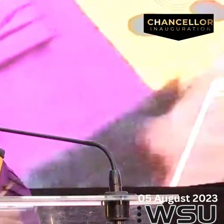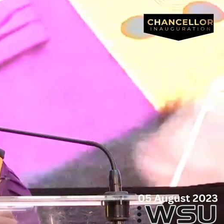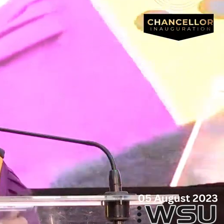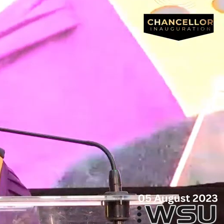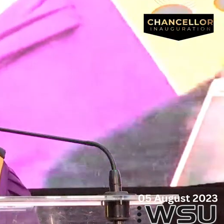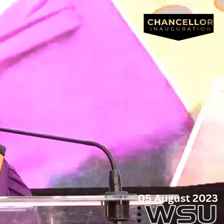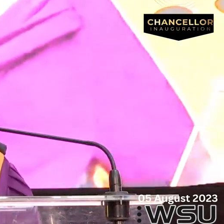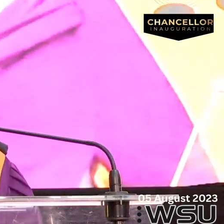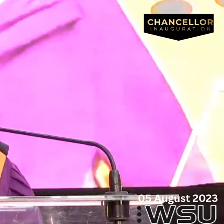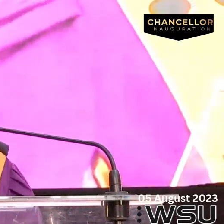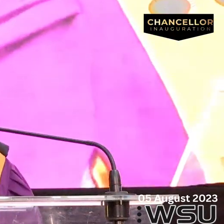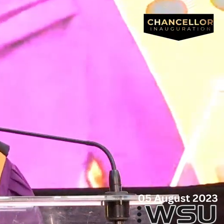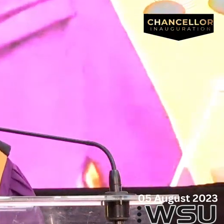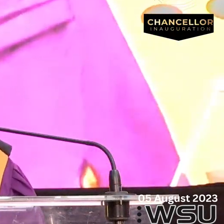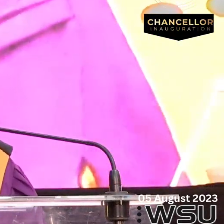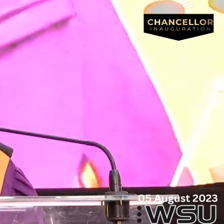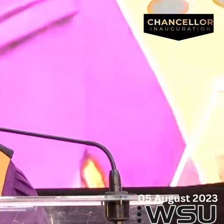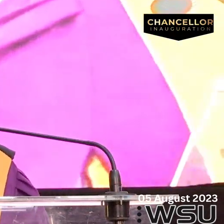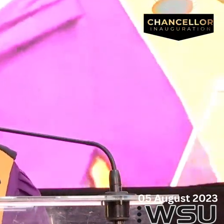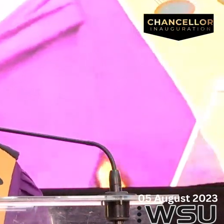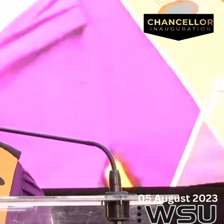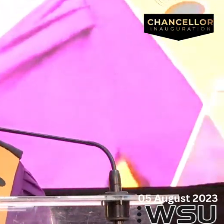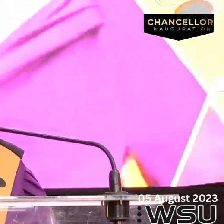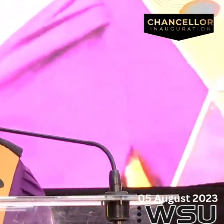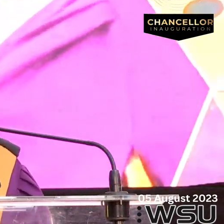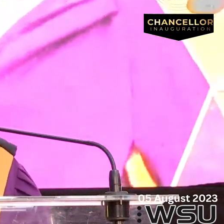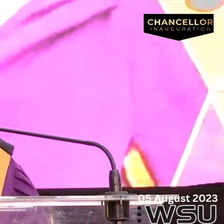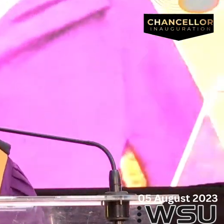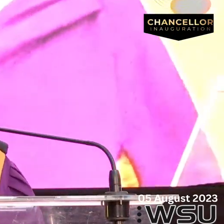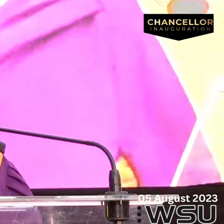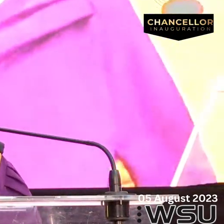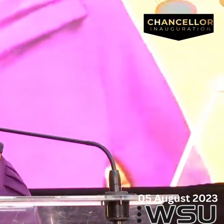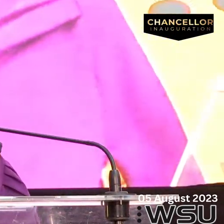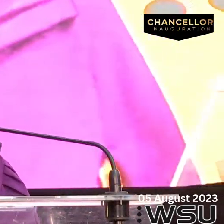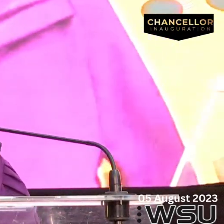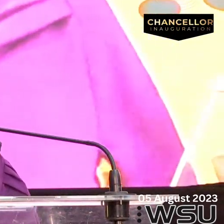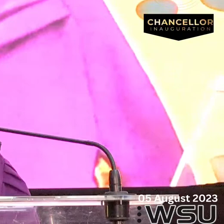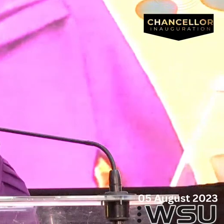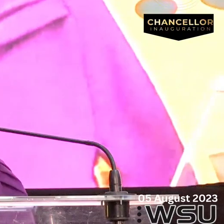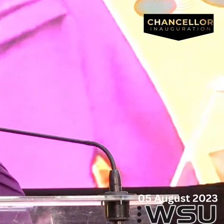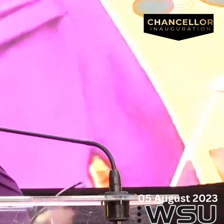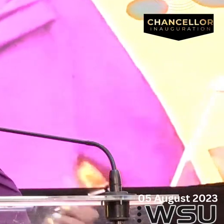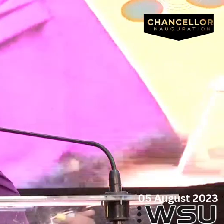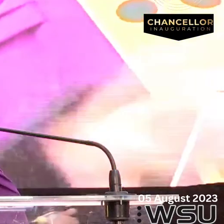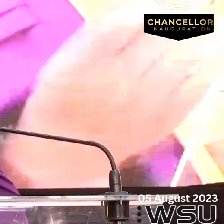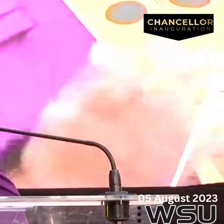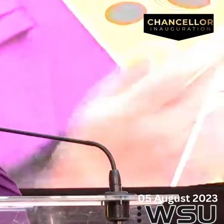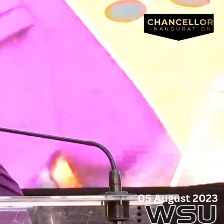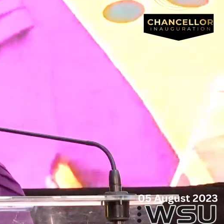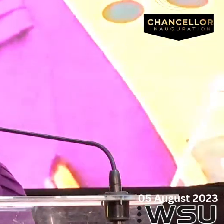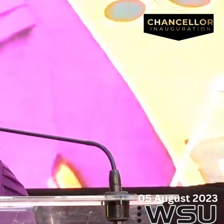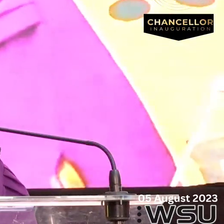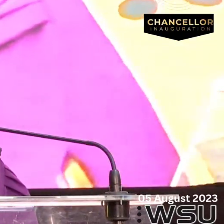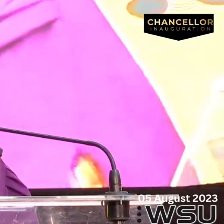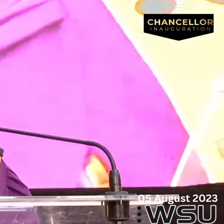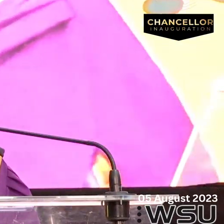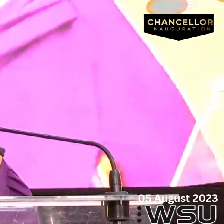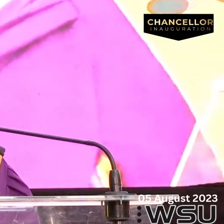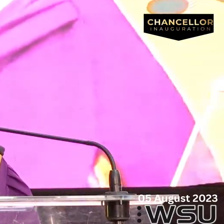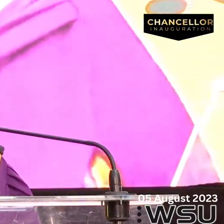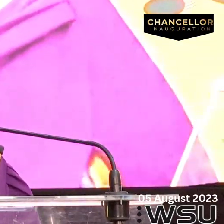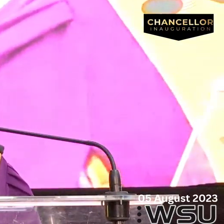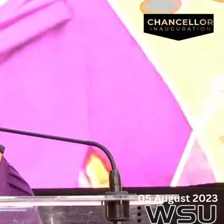out life, hoping that my education will transform my life and open doors for me in the world.